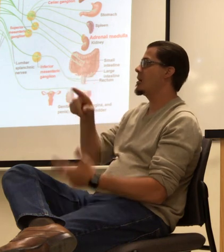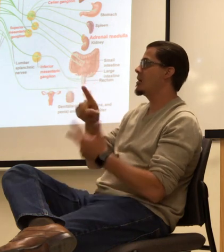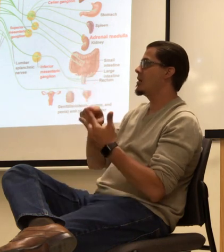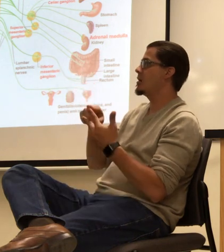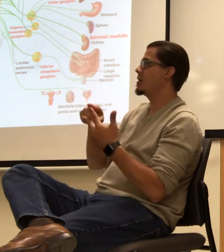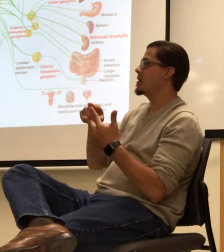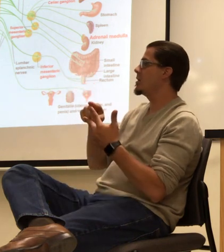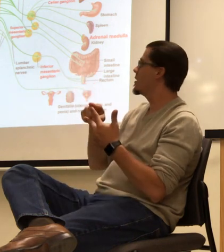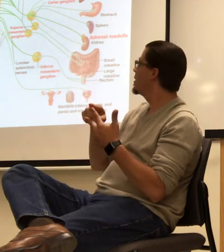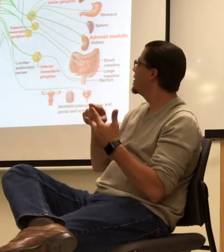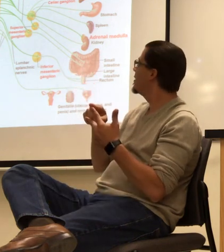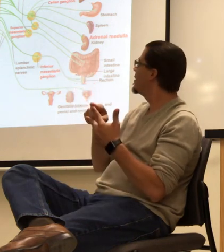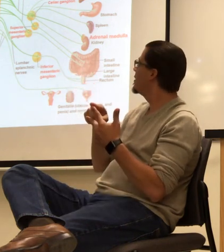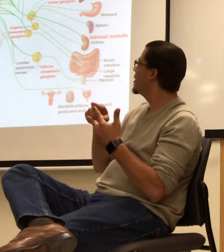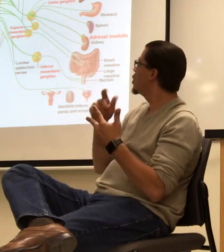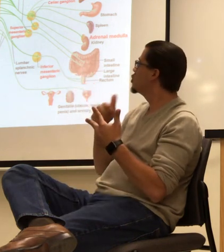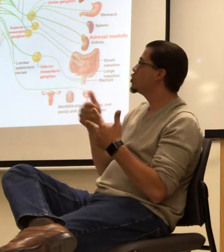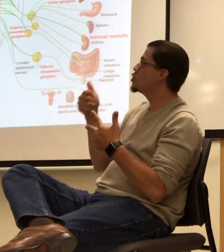superior